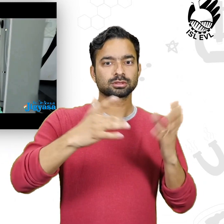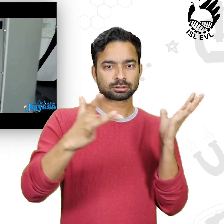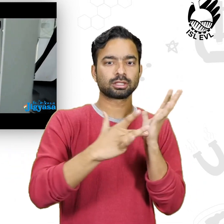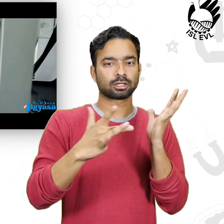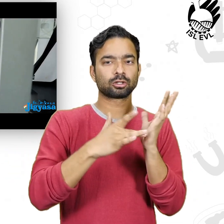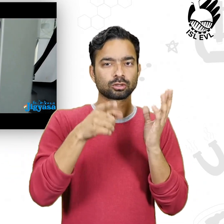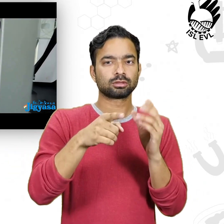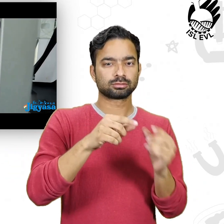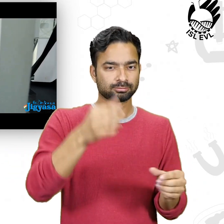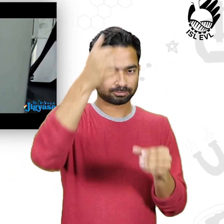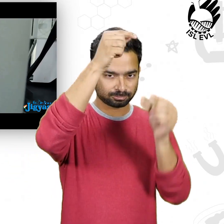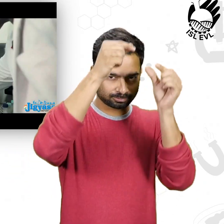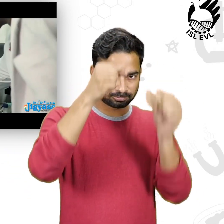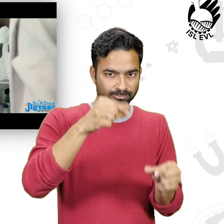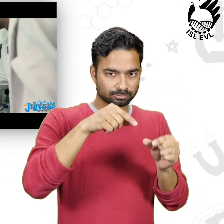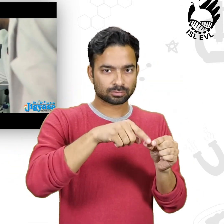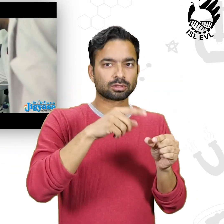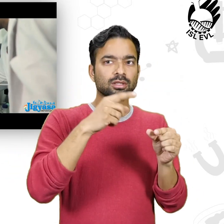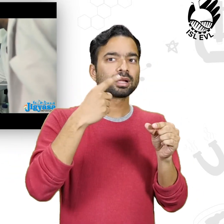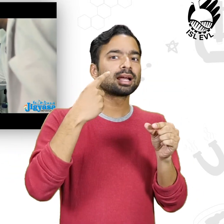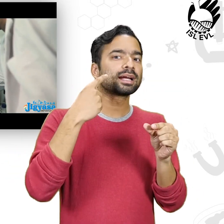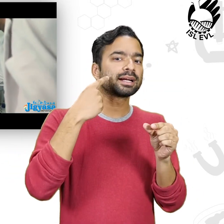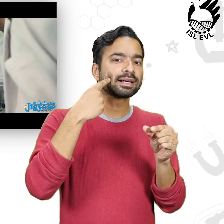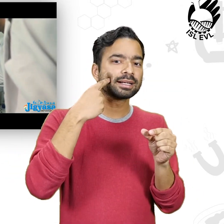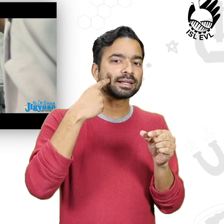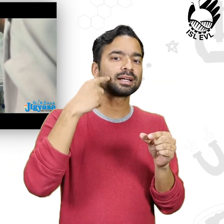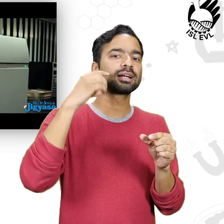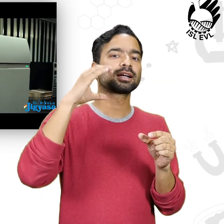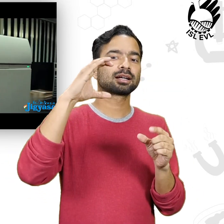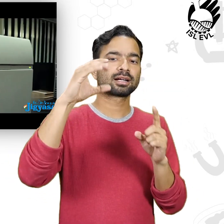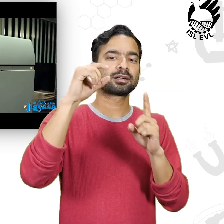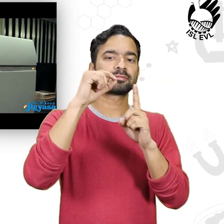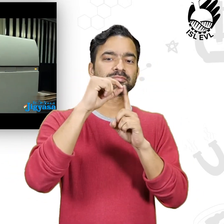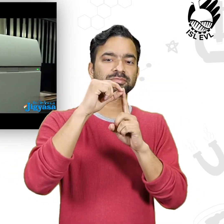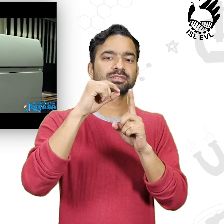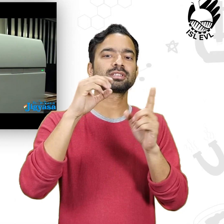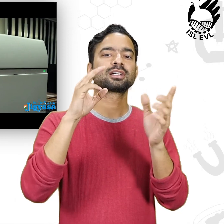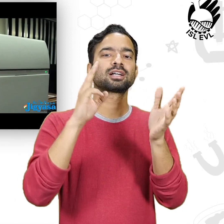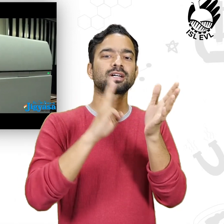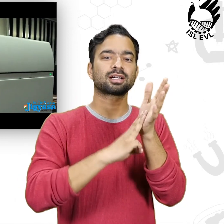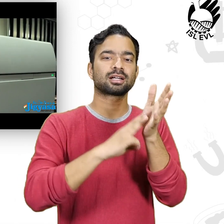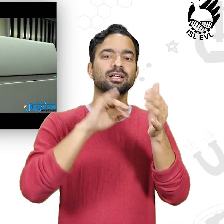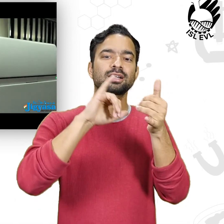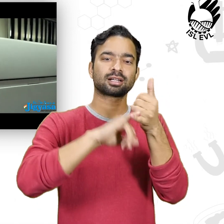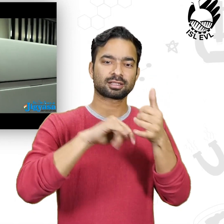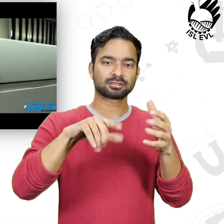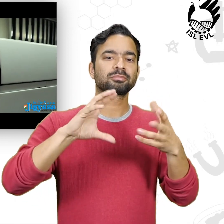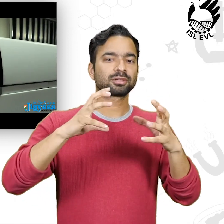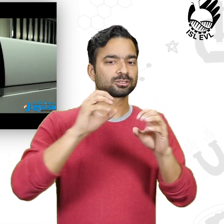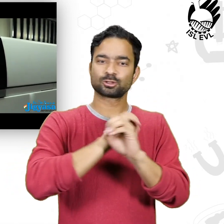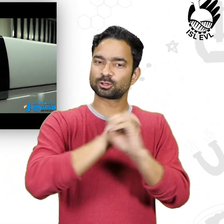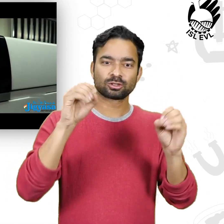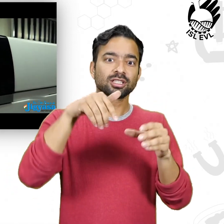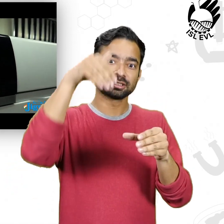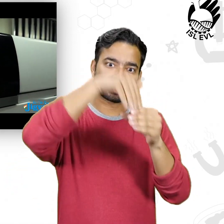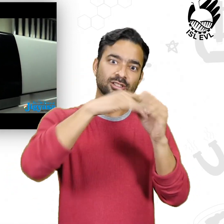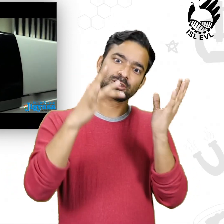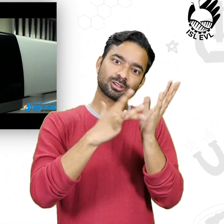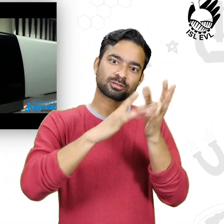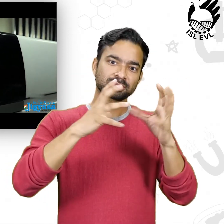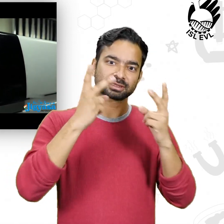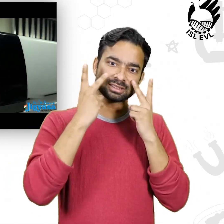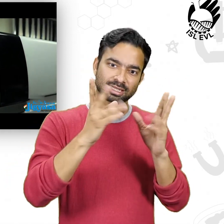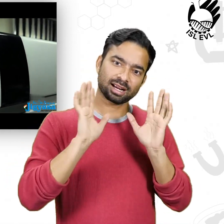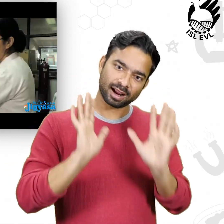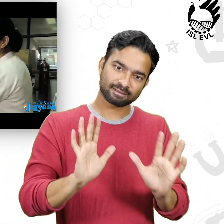We are going to put the sample in the auto sampler. This is the ICPMS, inductively coupled plasma